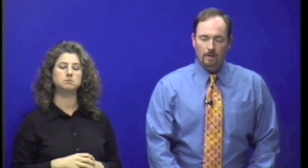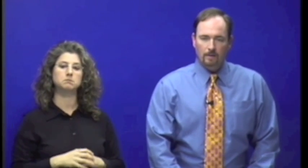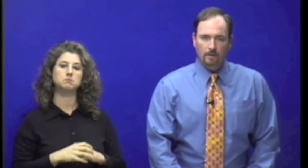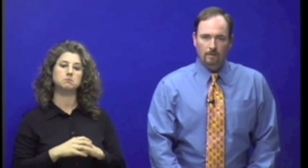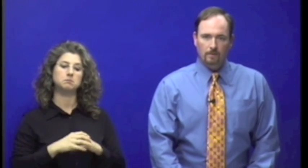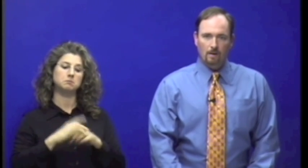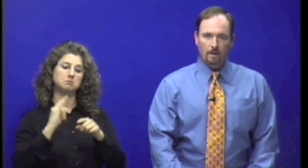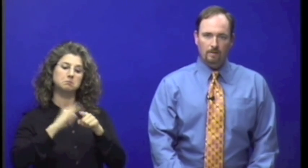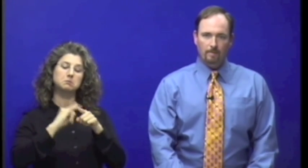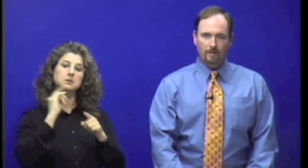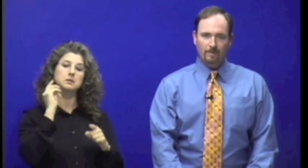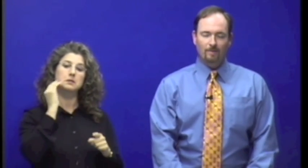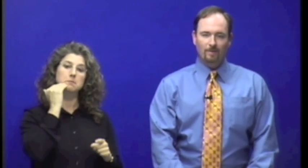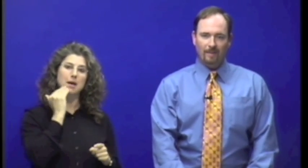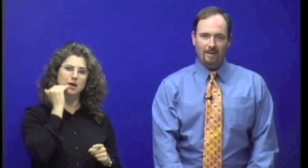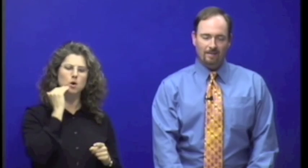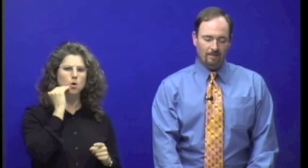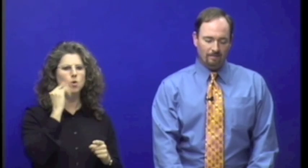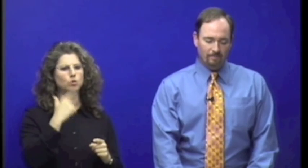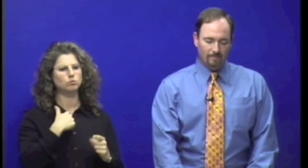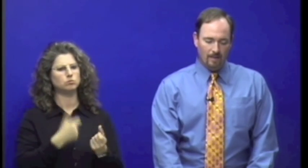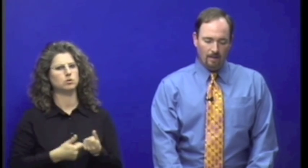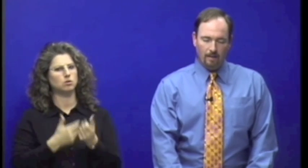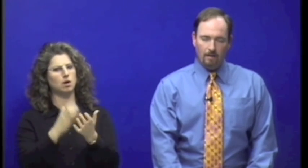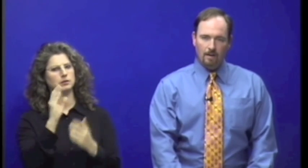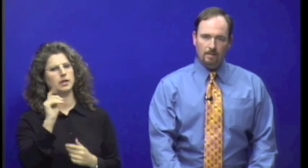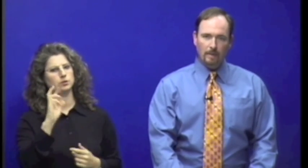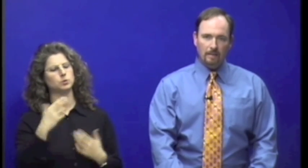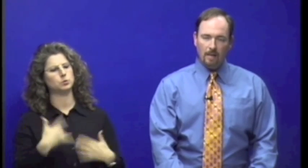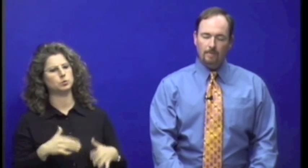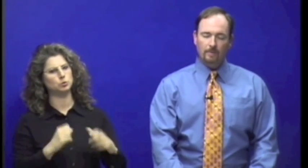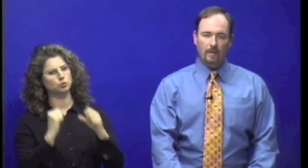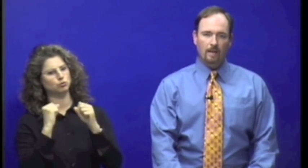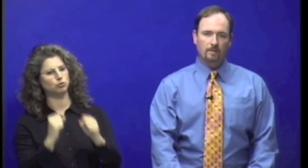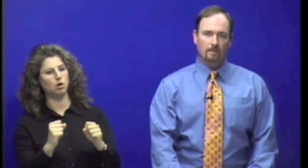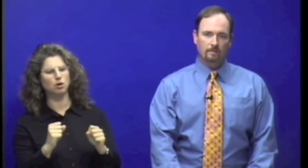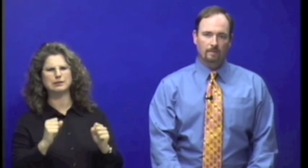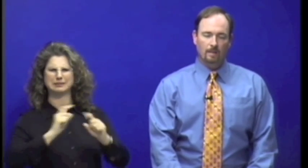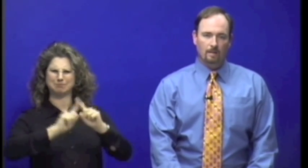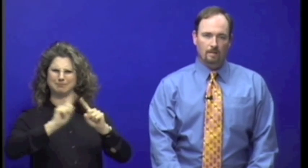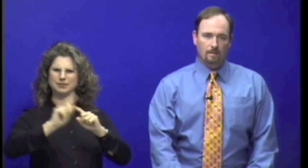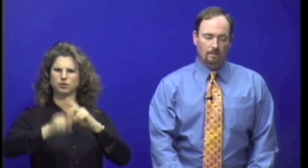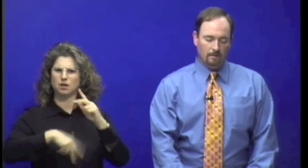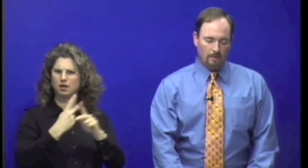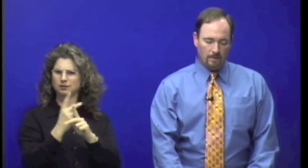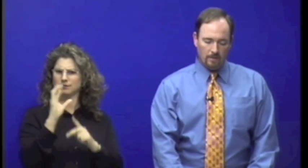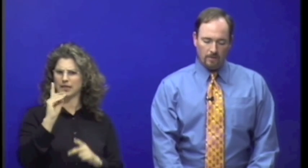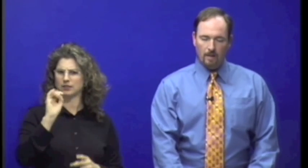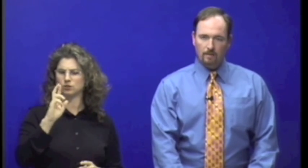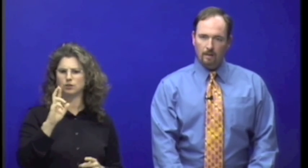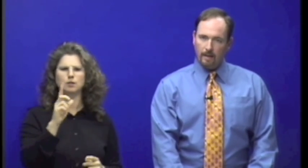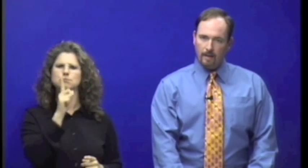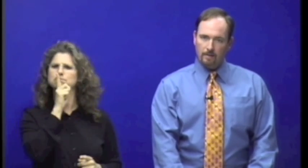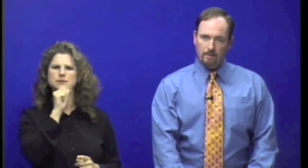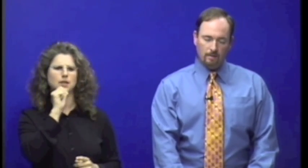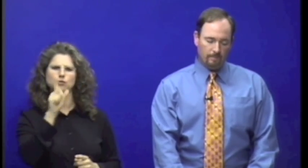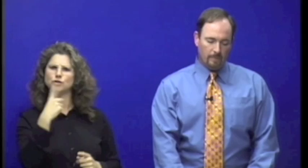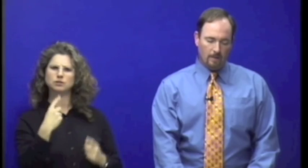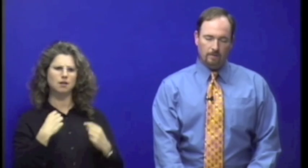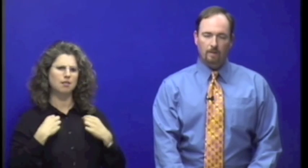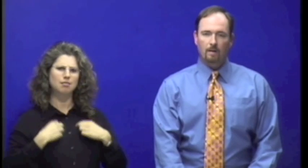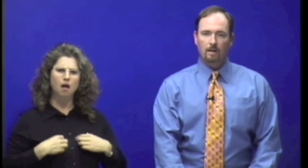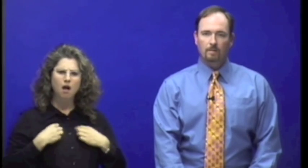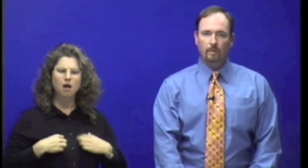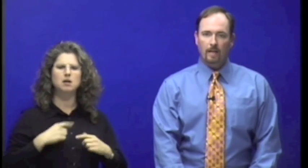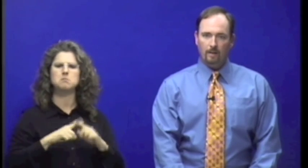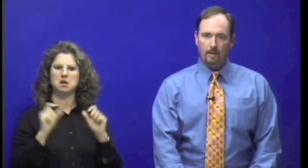Tobacco is also a strong contributor to oral cancer, and it causes many types of cancer. It doesn't just cause lung cancer, but